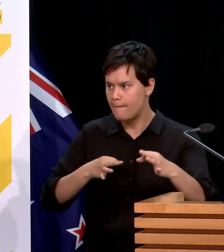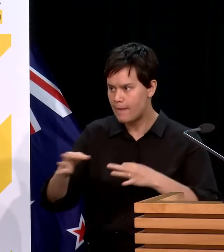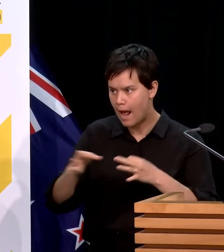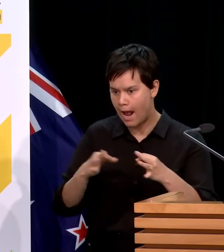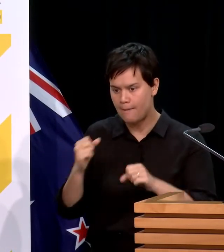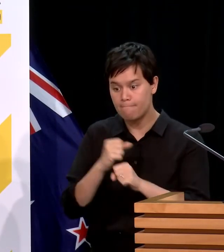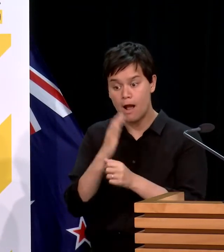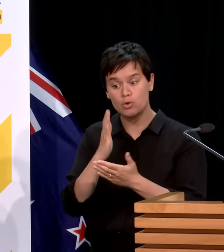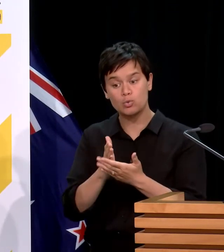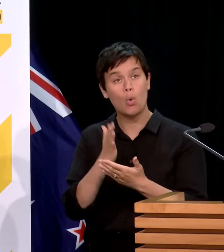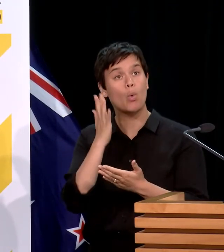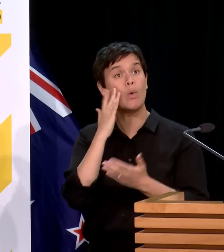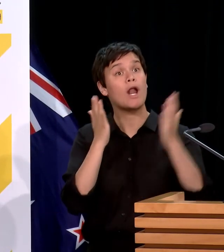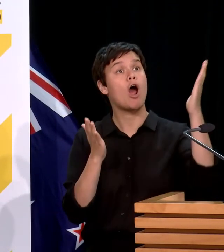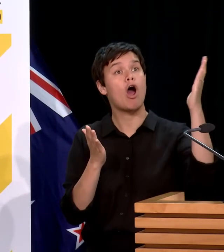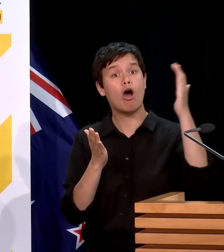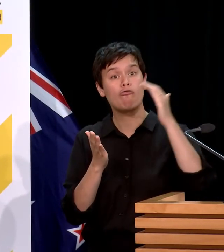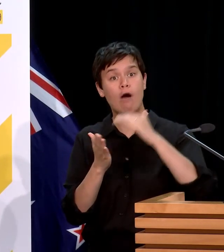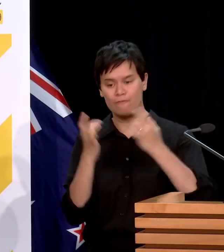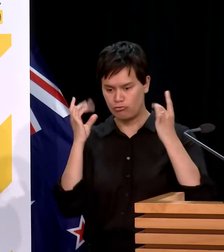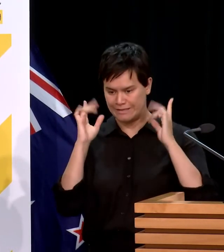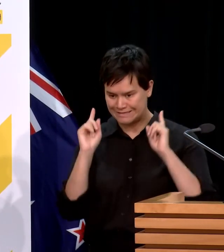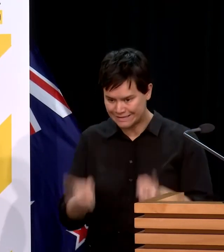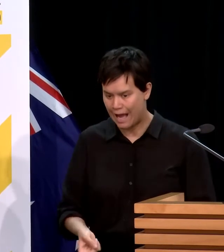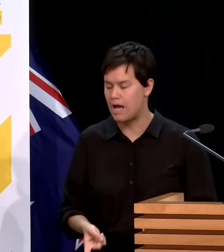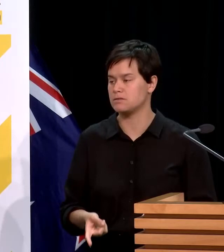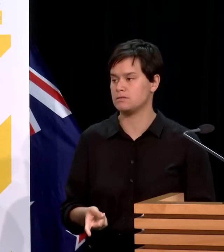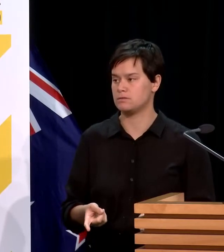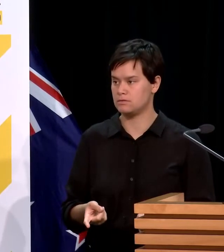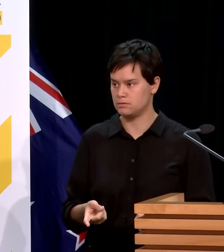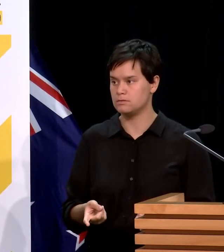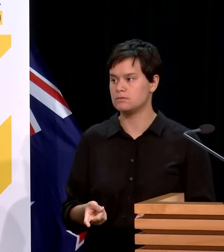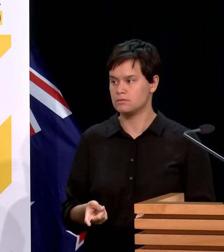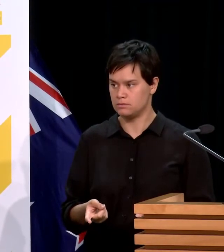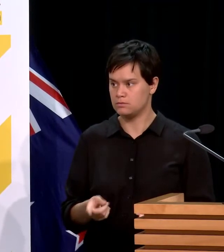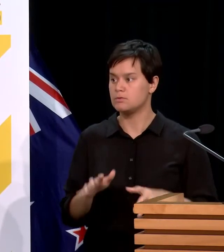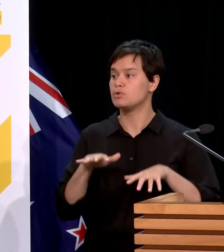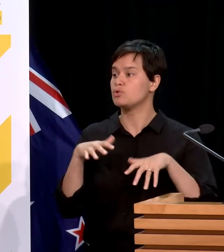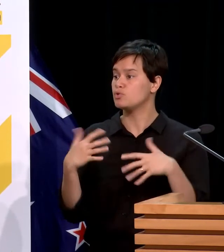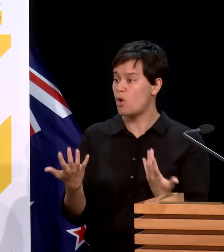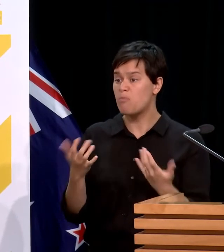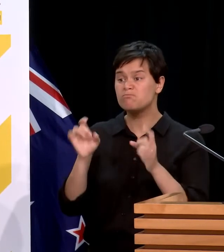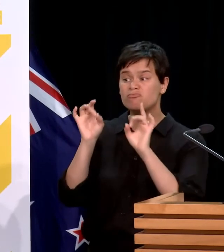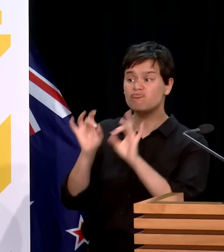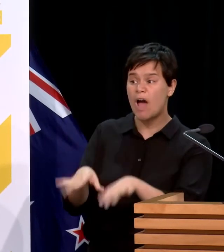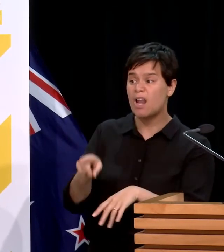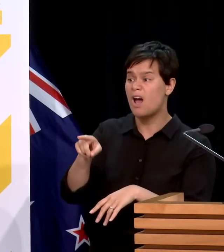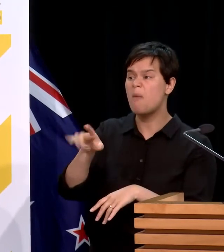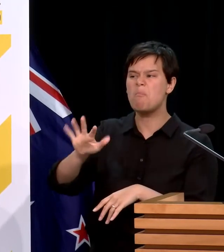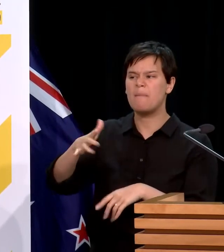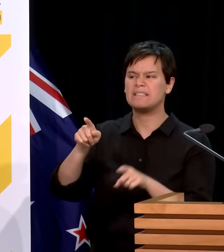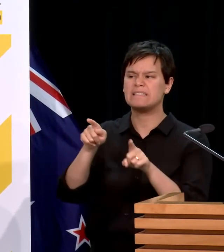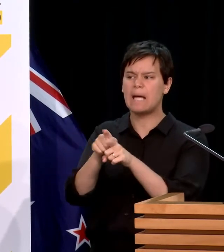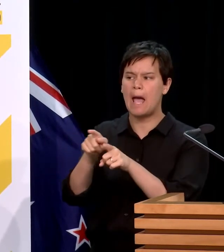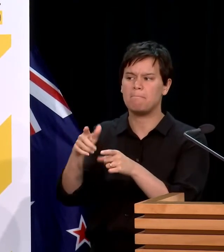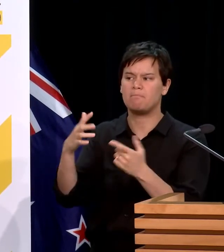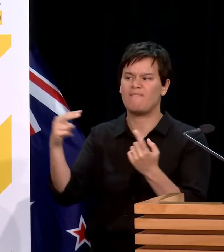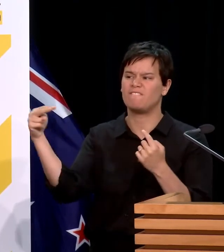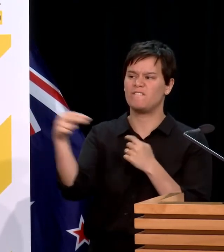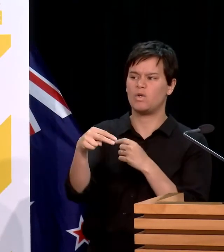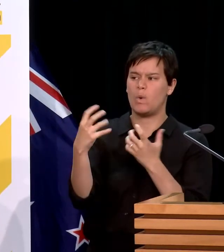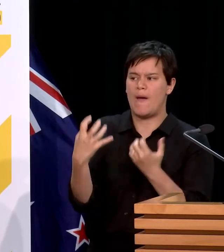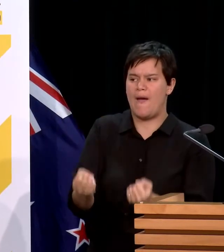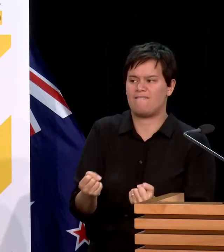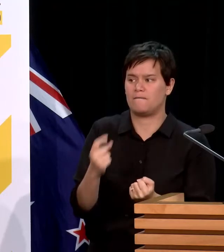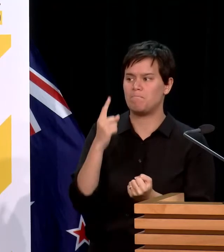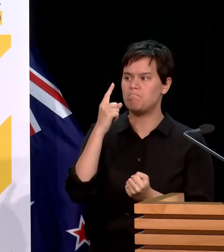as soon as it does arrive. And so it's likely that Australia will be in a similar position to us. Obviously, we're not